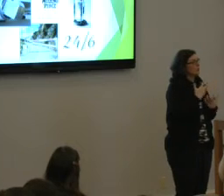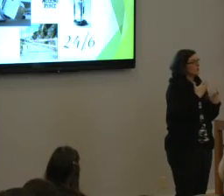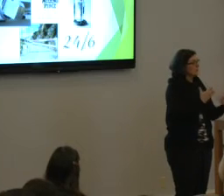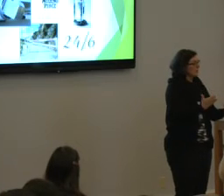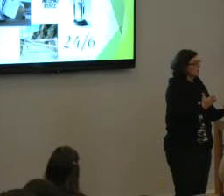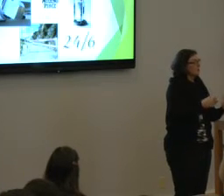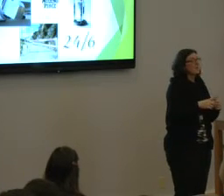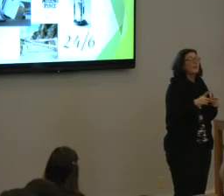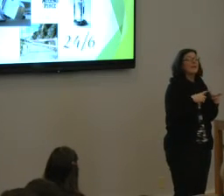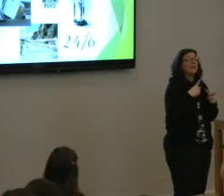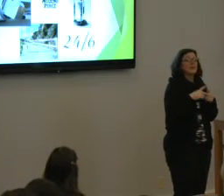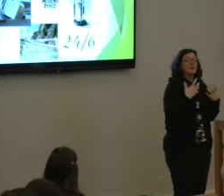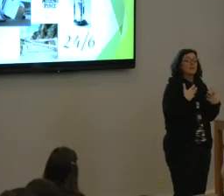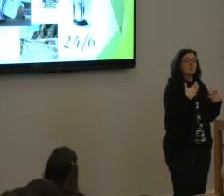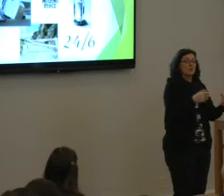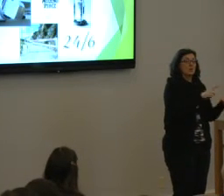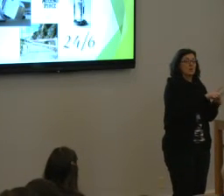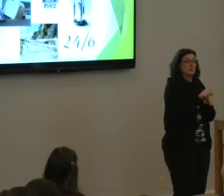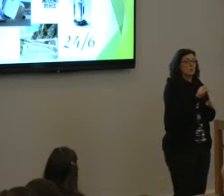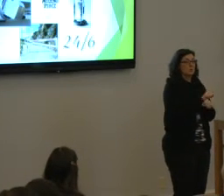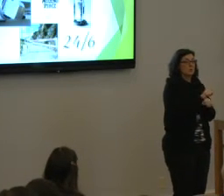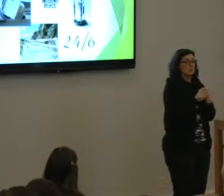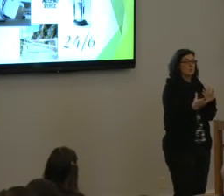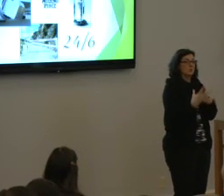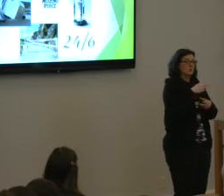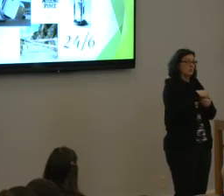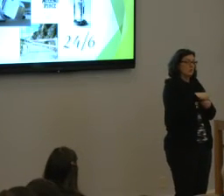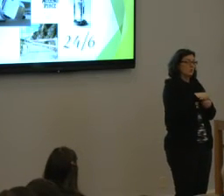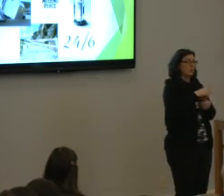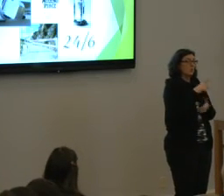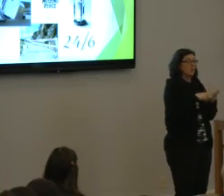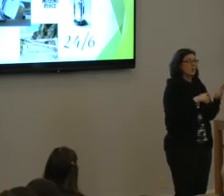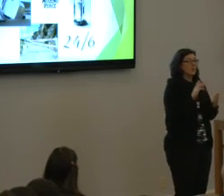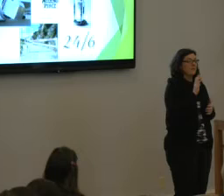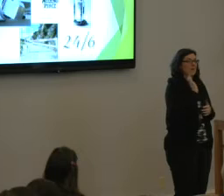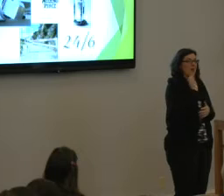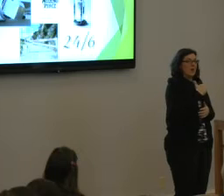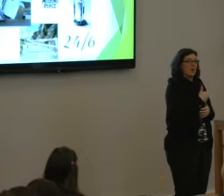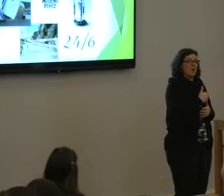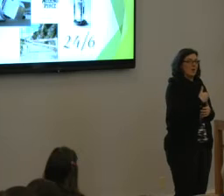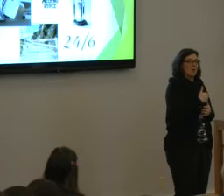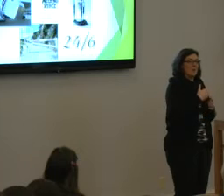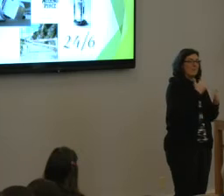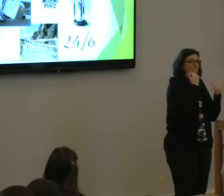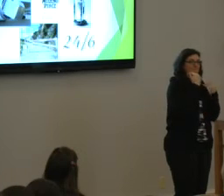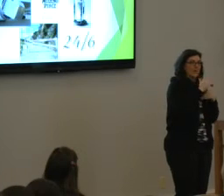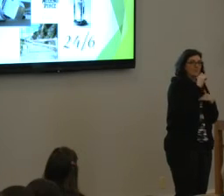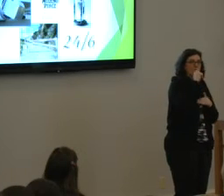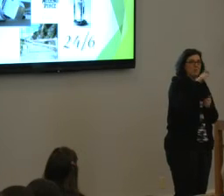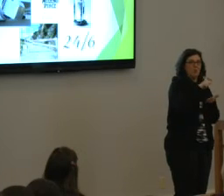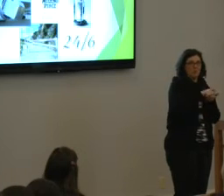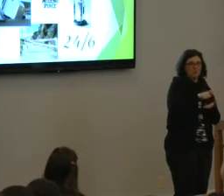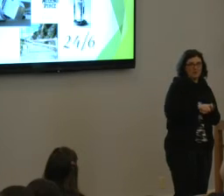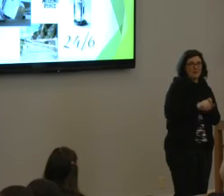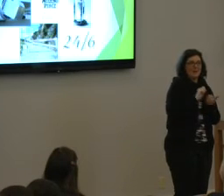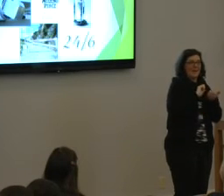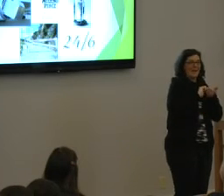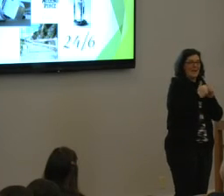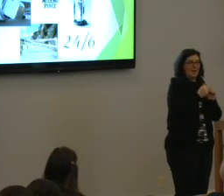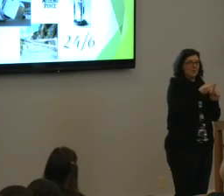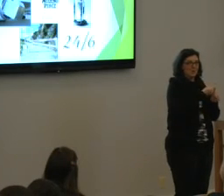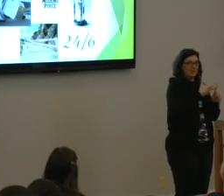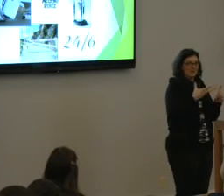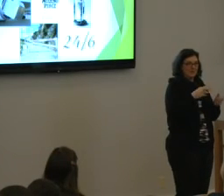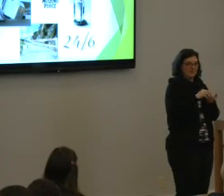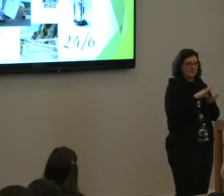the congregation also works to include and say, what have been our unspoken rules and boundaries, and how can we widen those out?